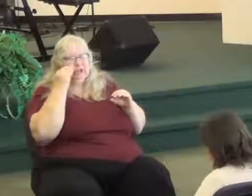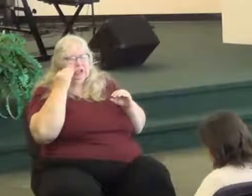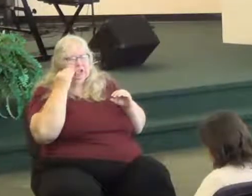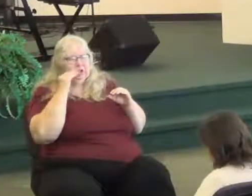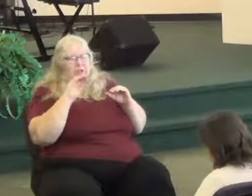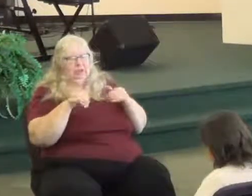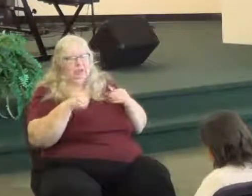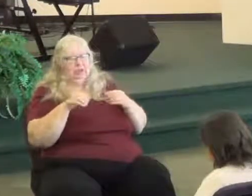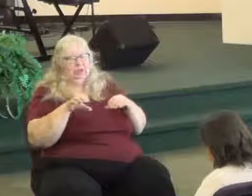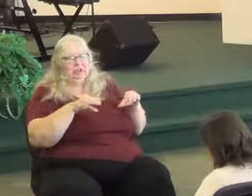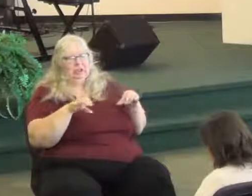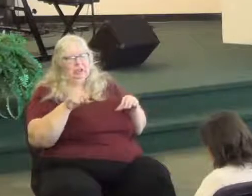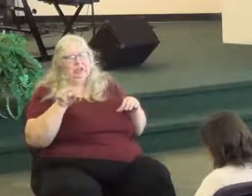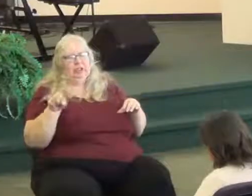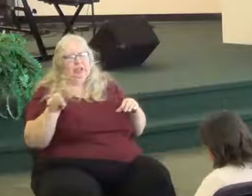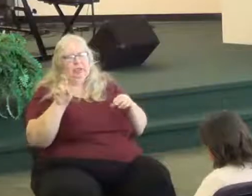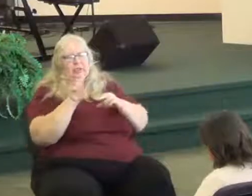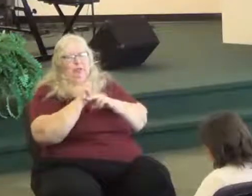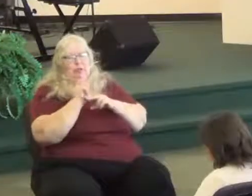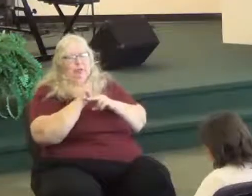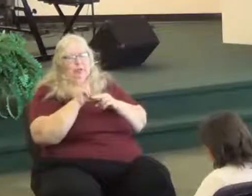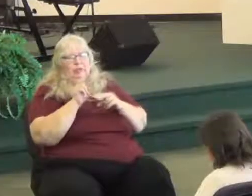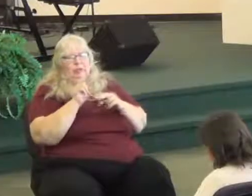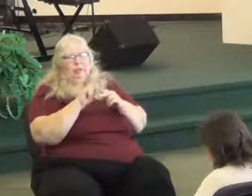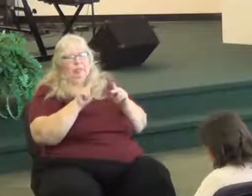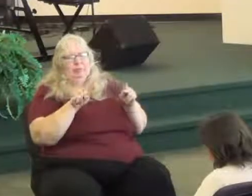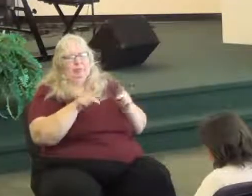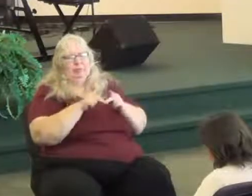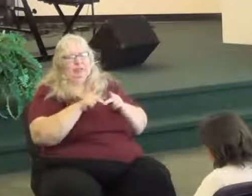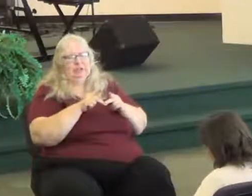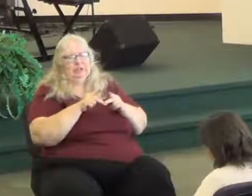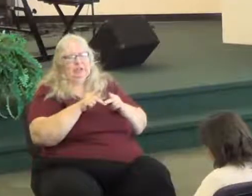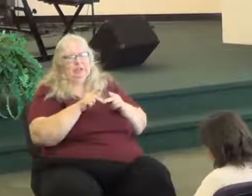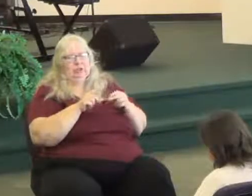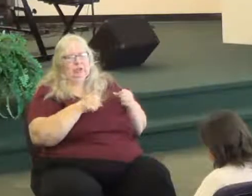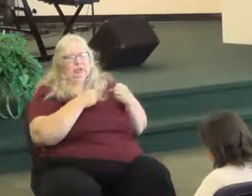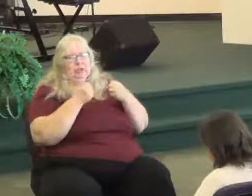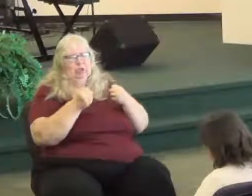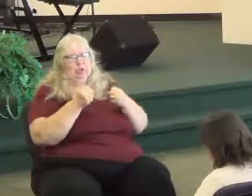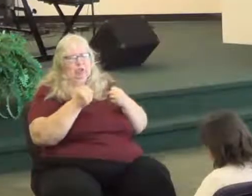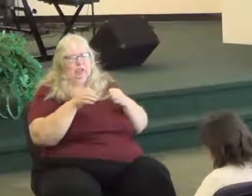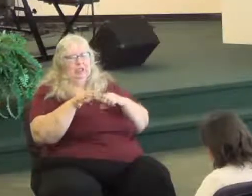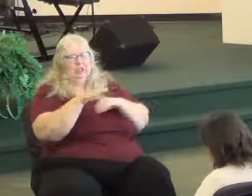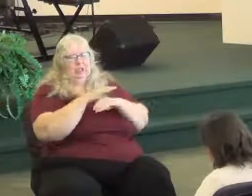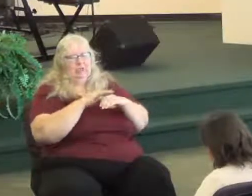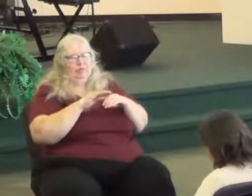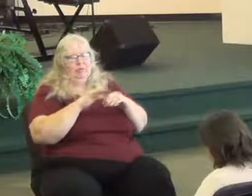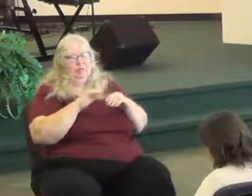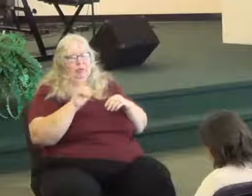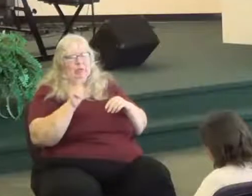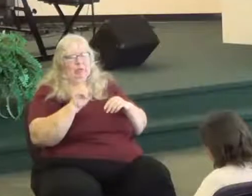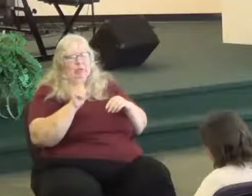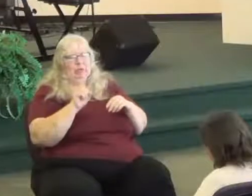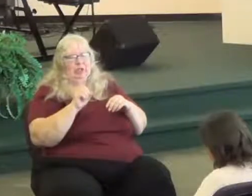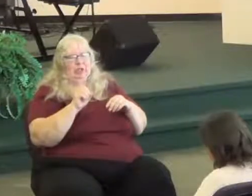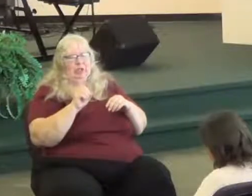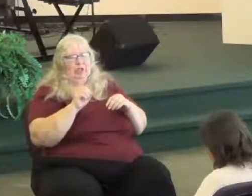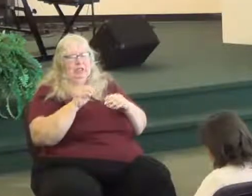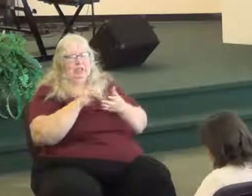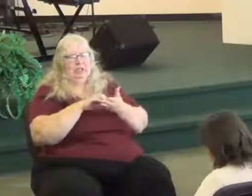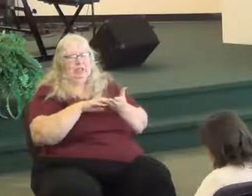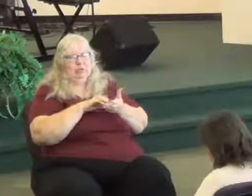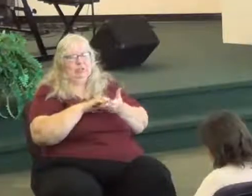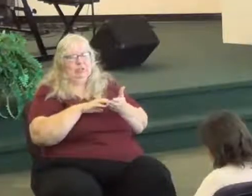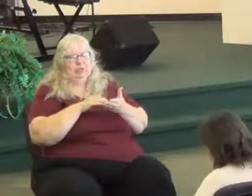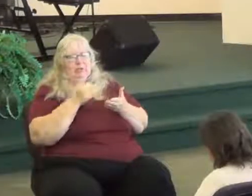know that you're going to use him where he's strong and cover him where he's weak. And he's going to be a good principal for that